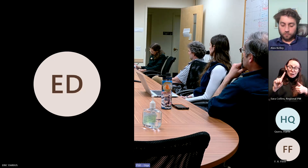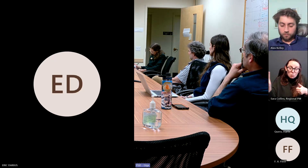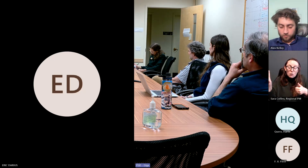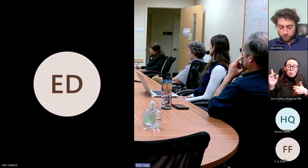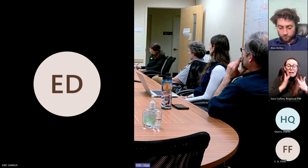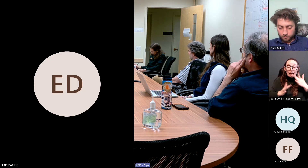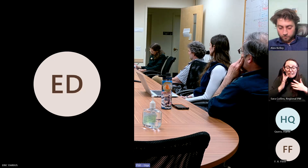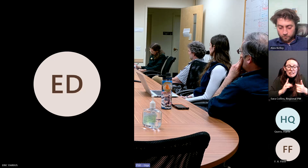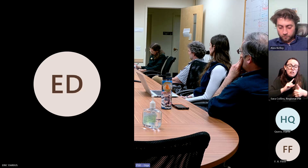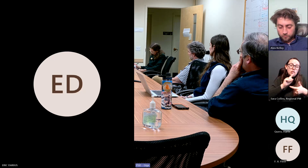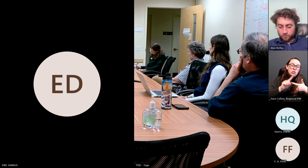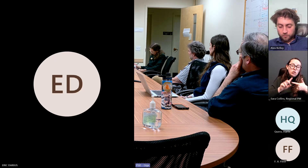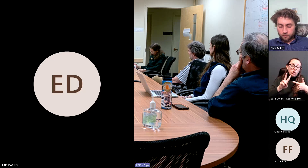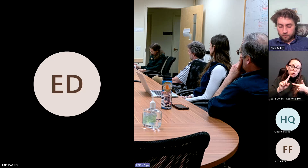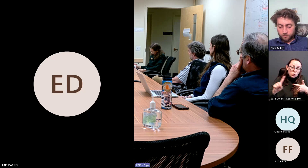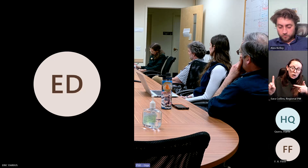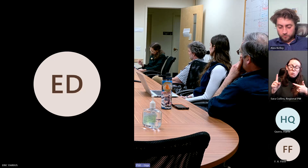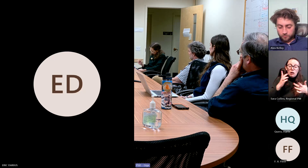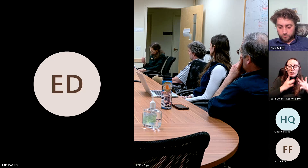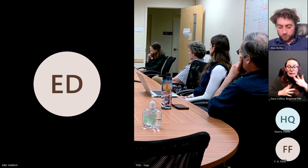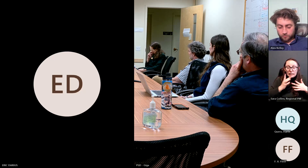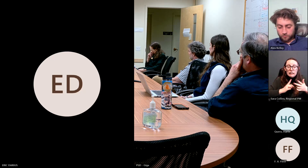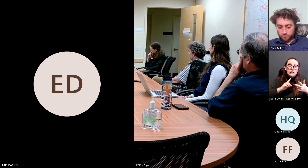211, 988,